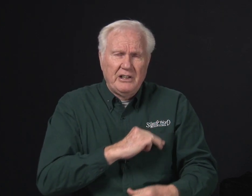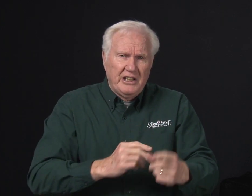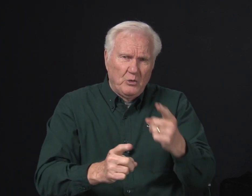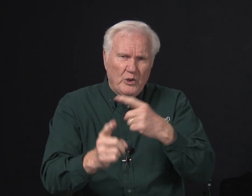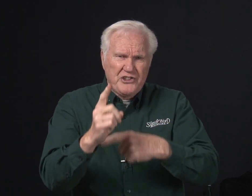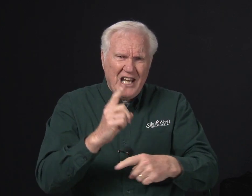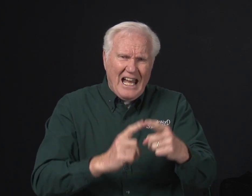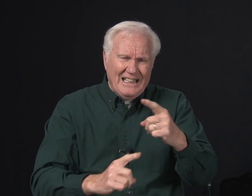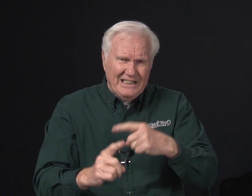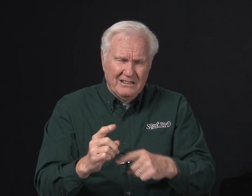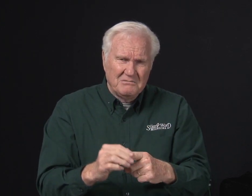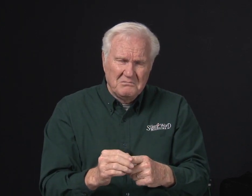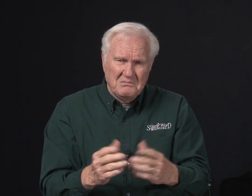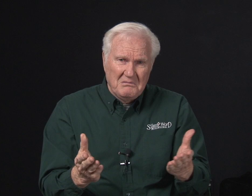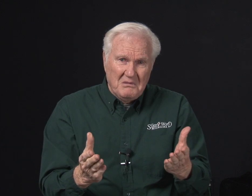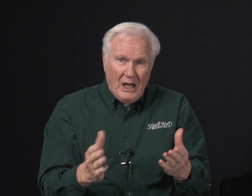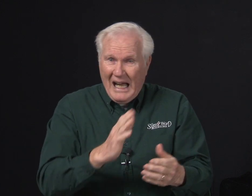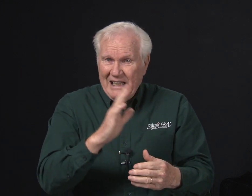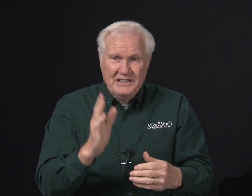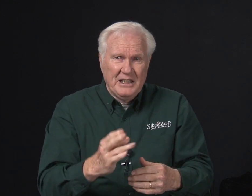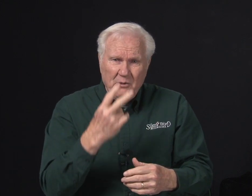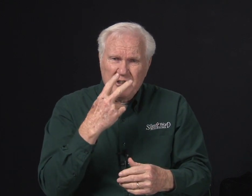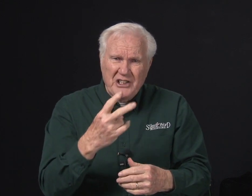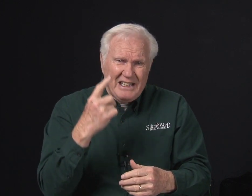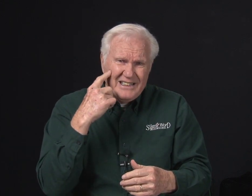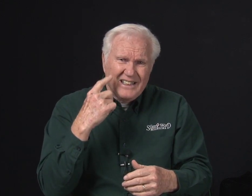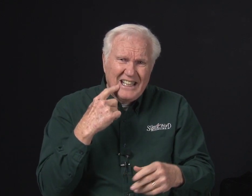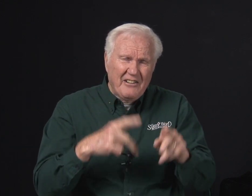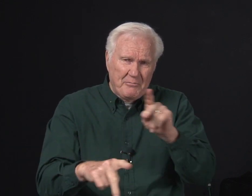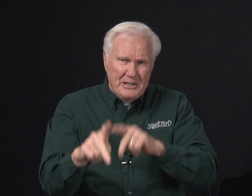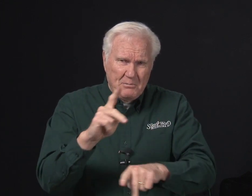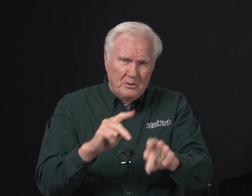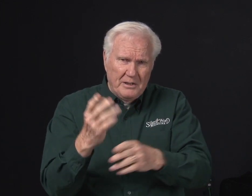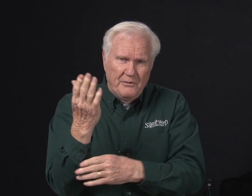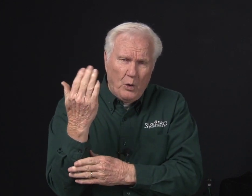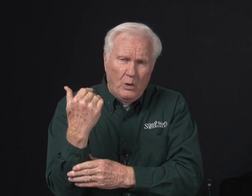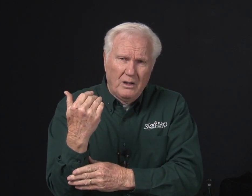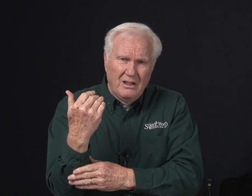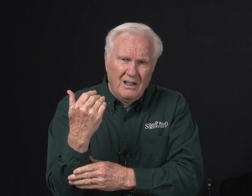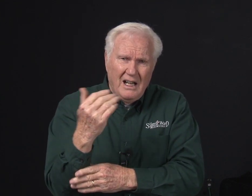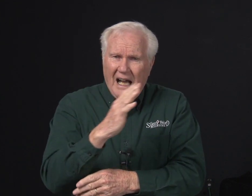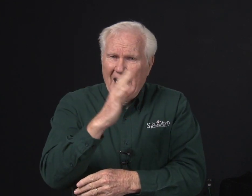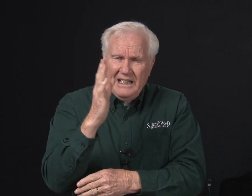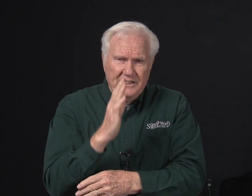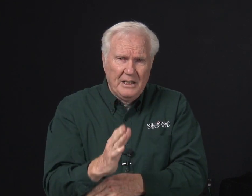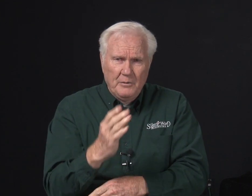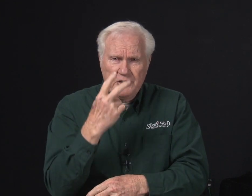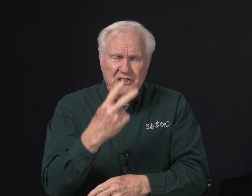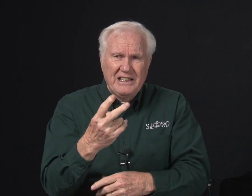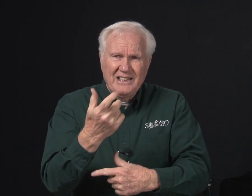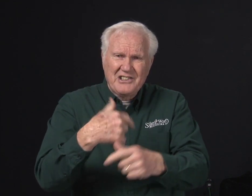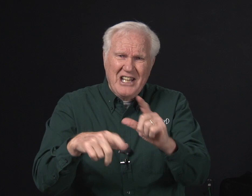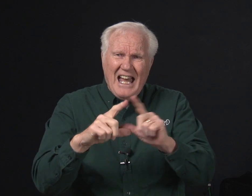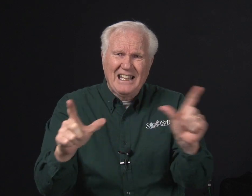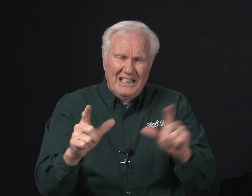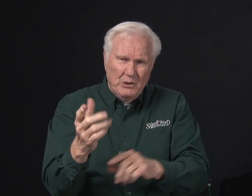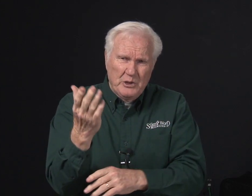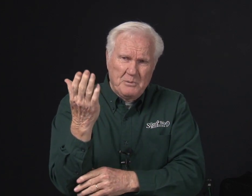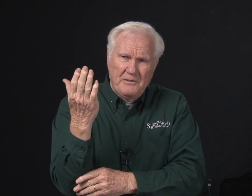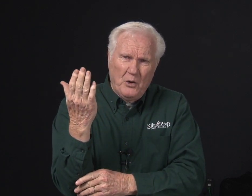missionary was signing. I had never seen deaf people before. I had never seen sign language